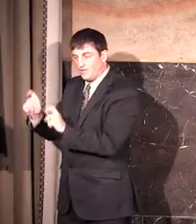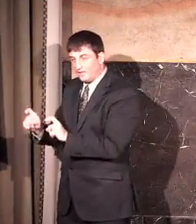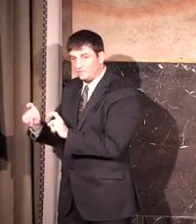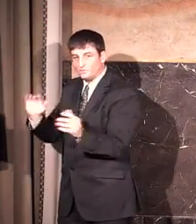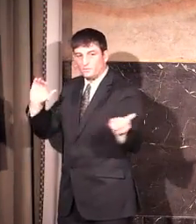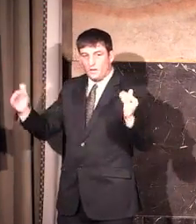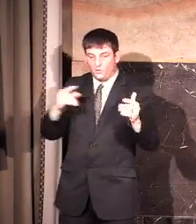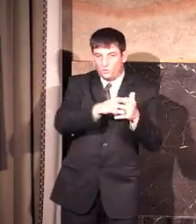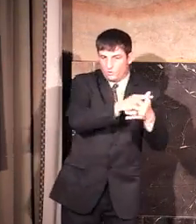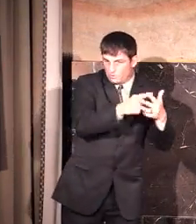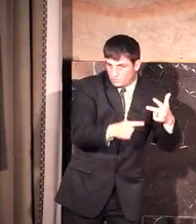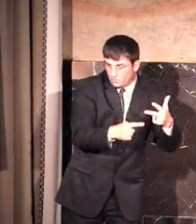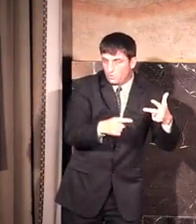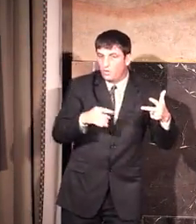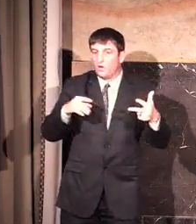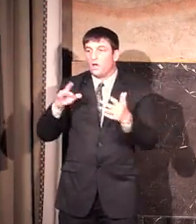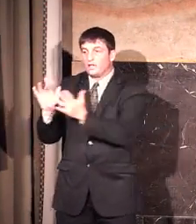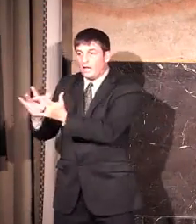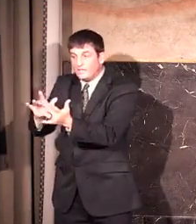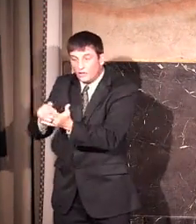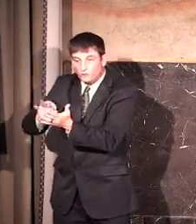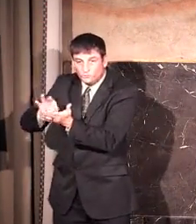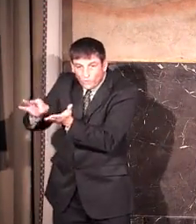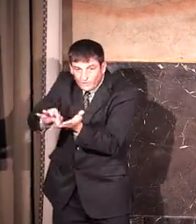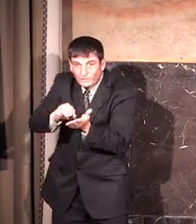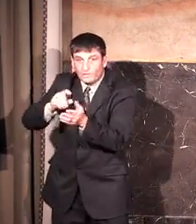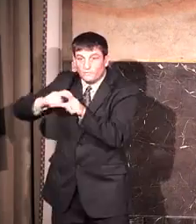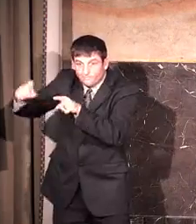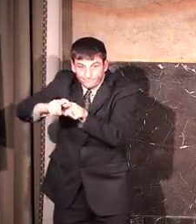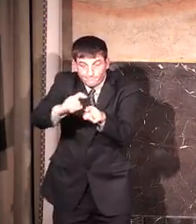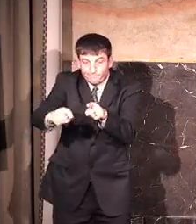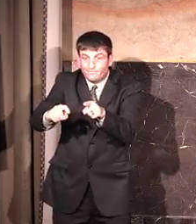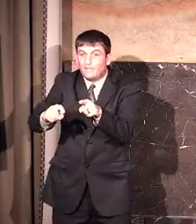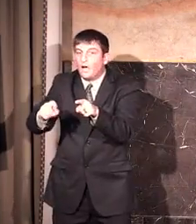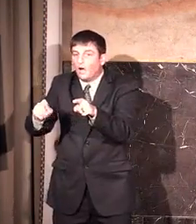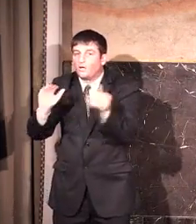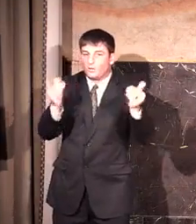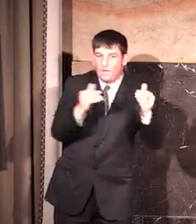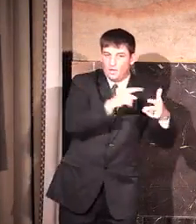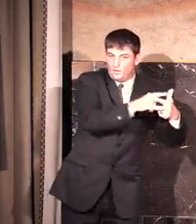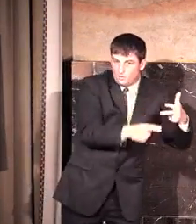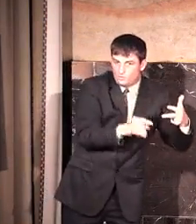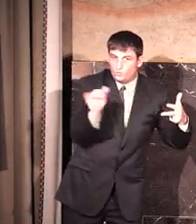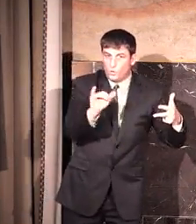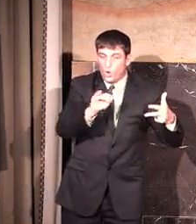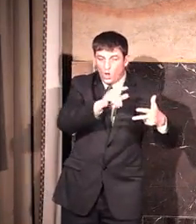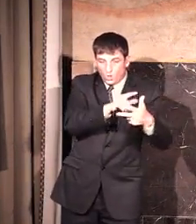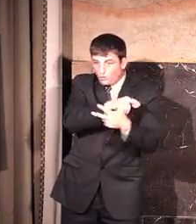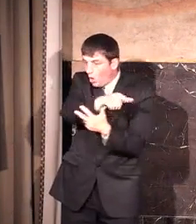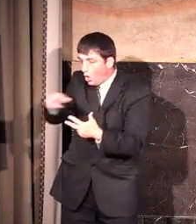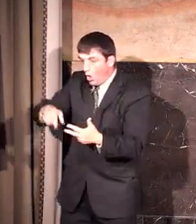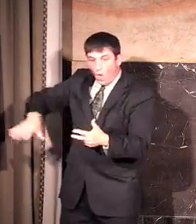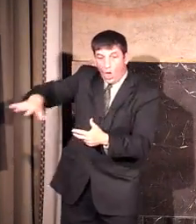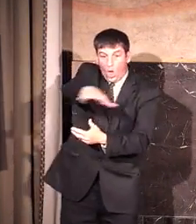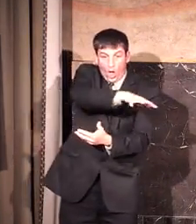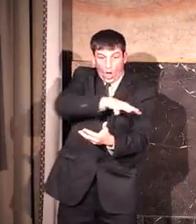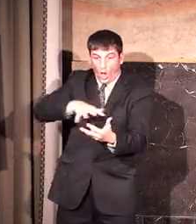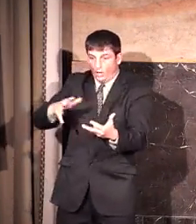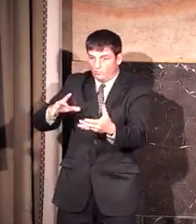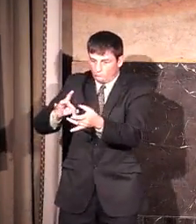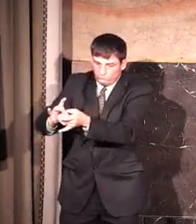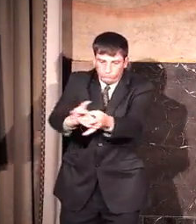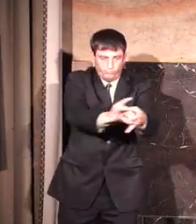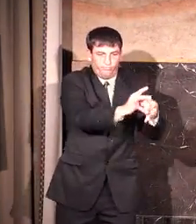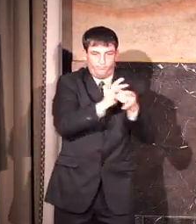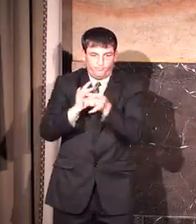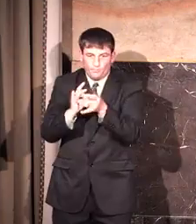So it's all related, and certainly we're gonna tell you next week, early next week,